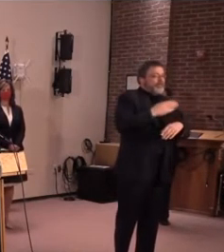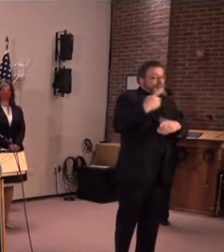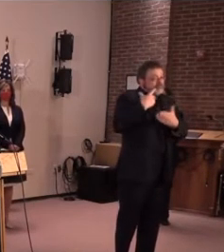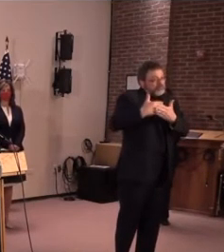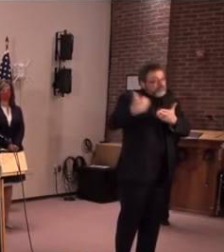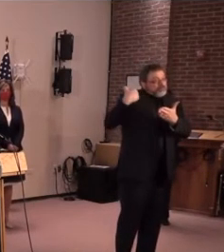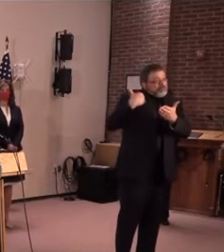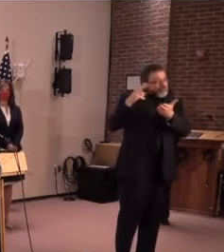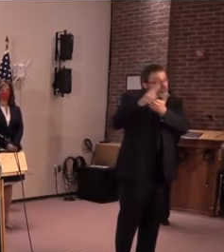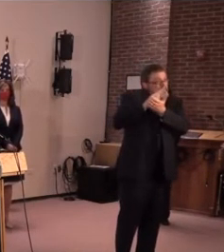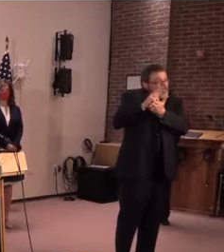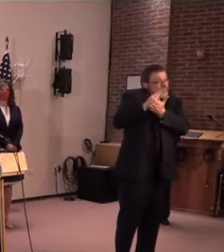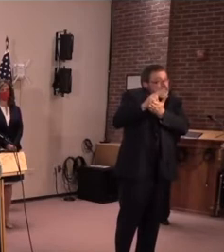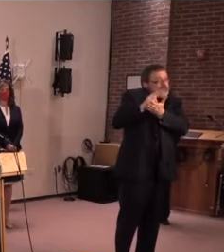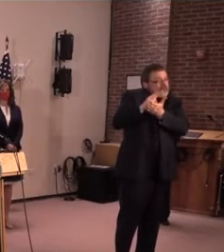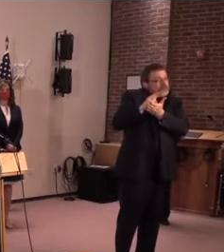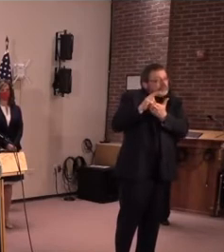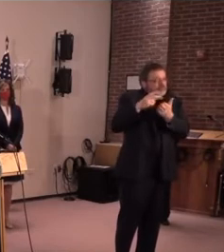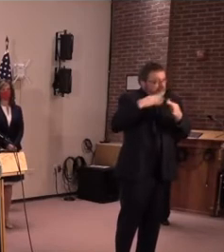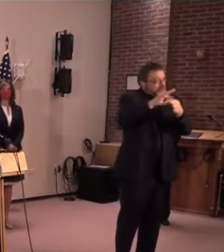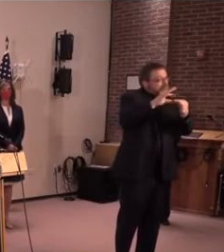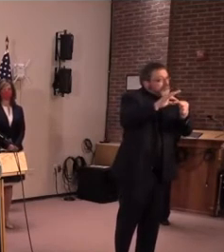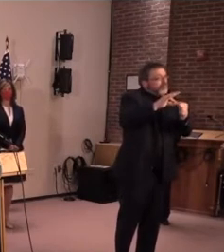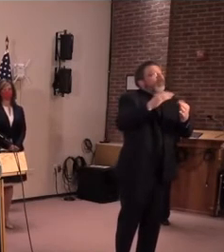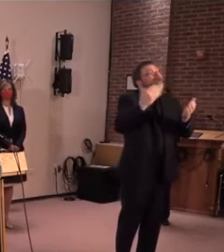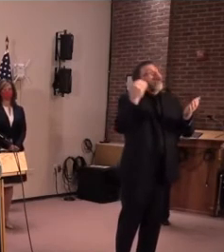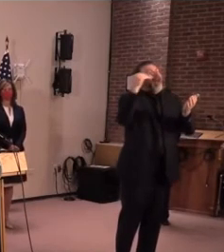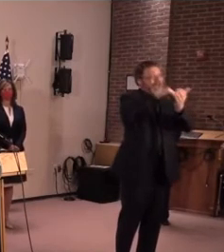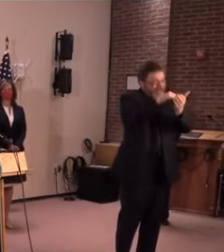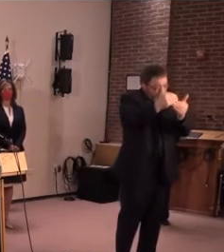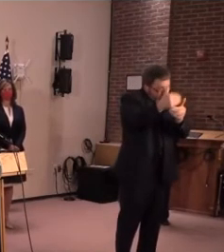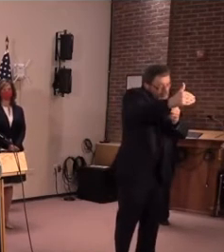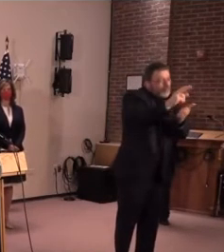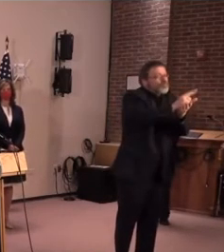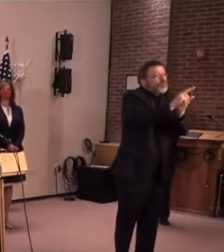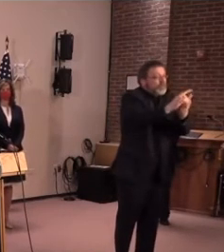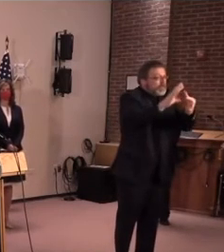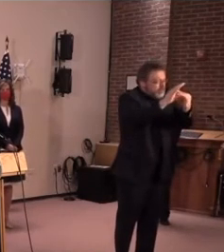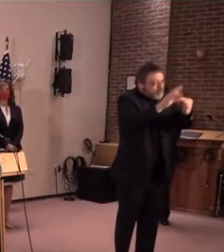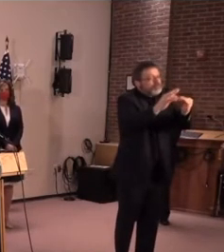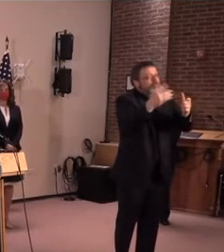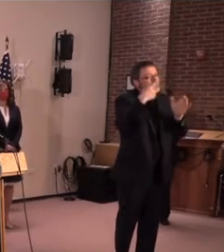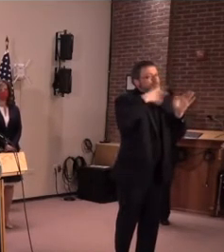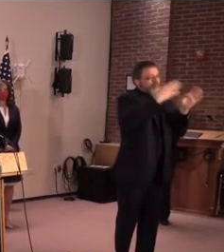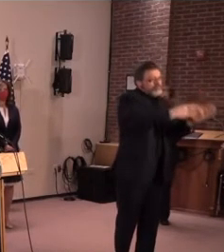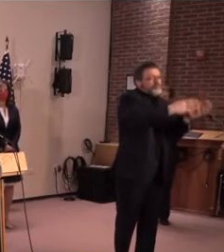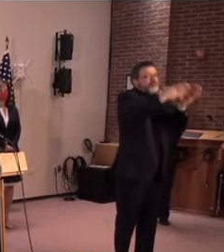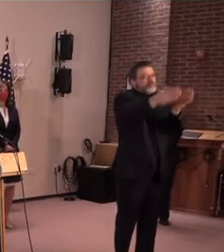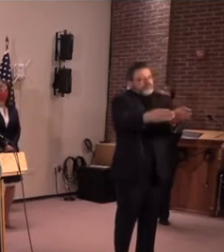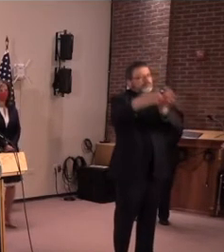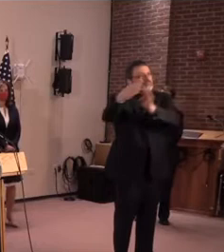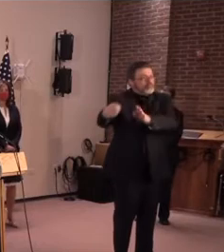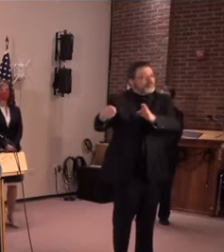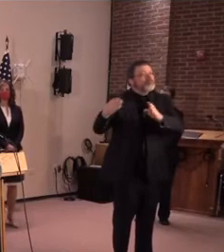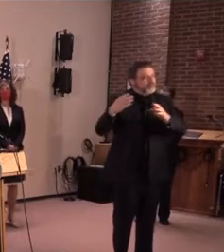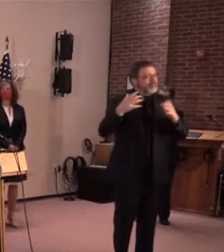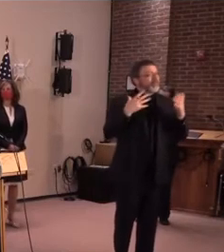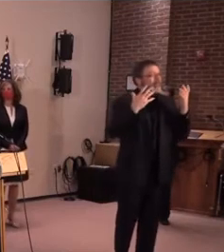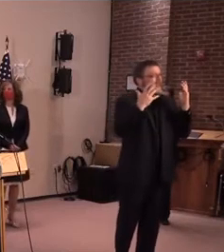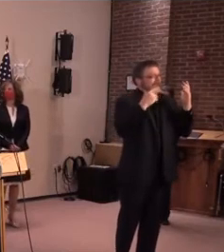to get this approved and active. But we really need to emerge from this crisis better than before. How do we